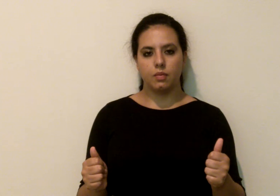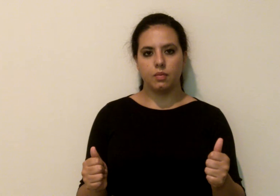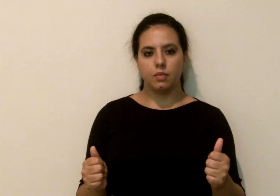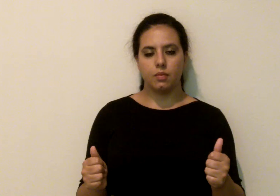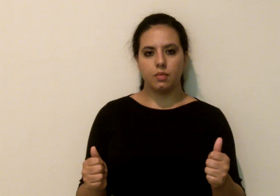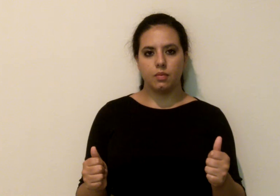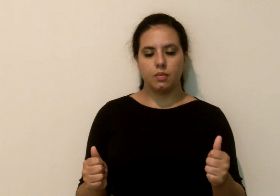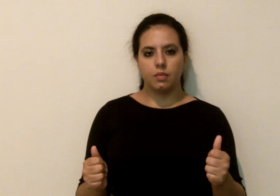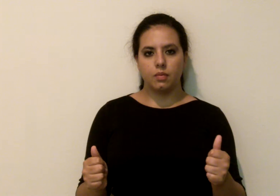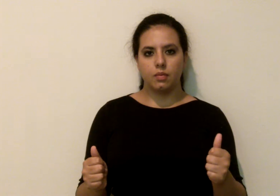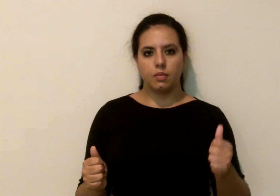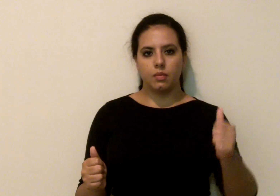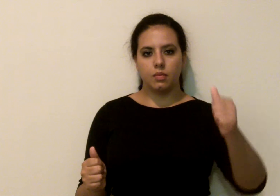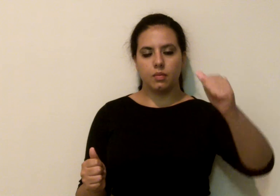it's as though you're pouring